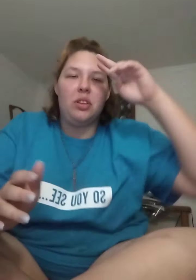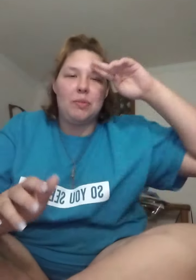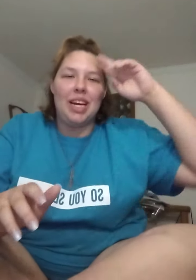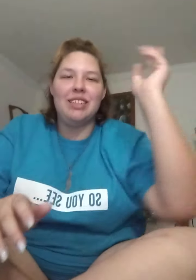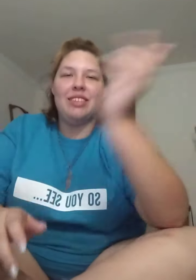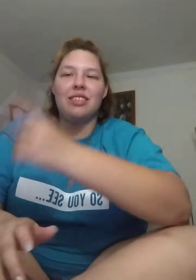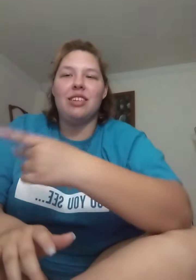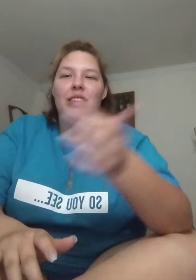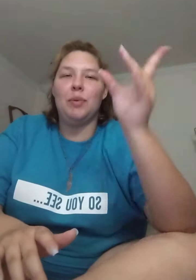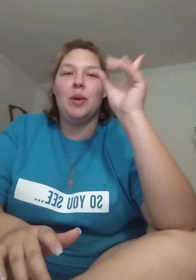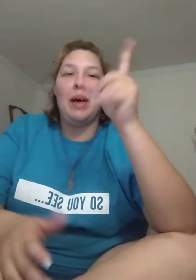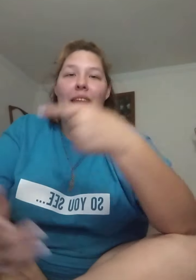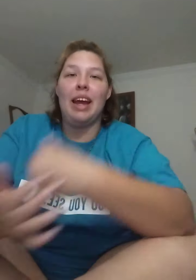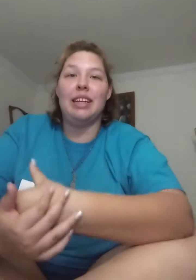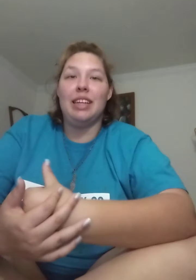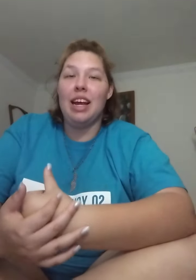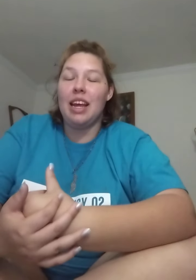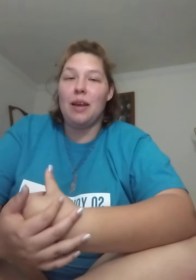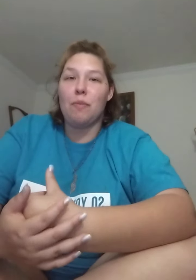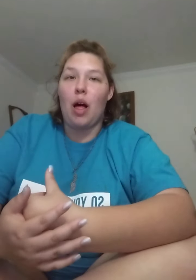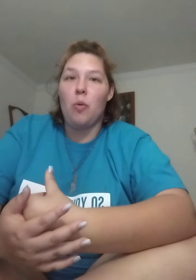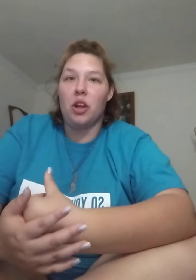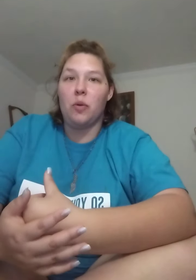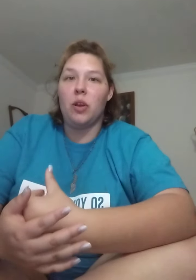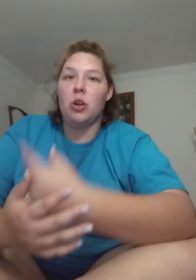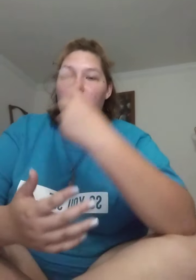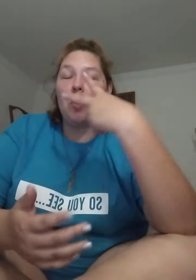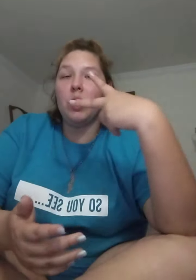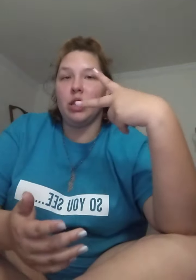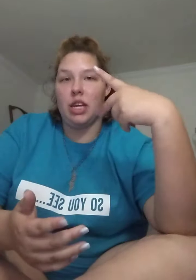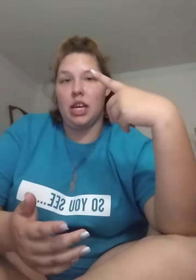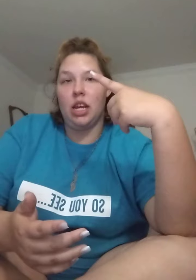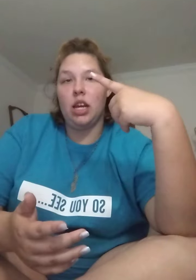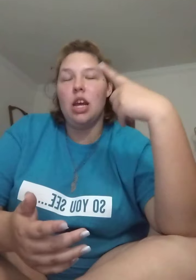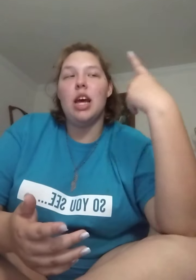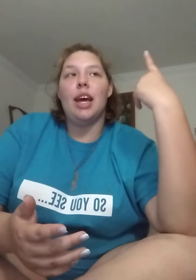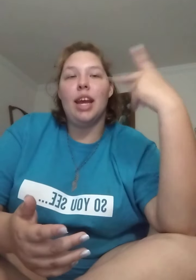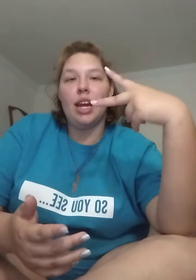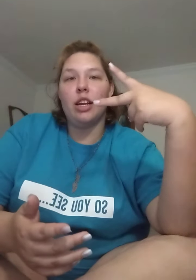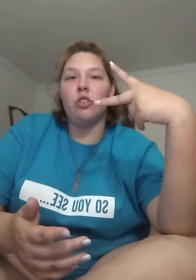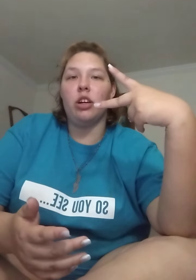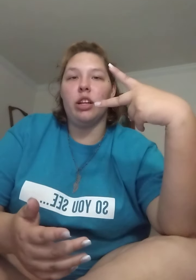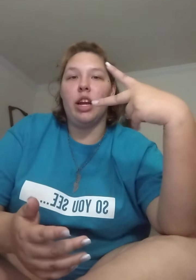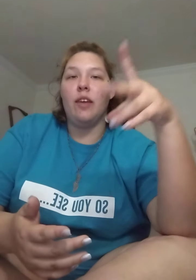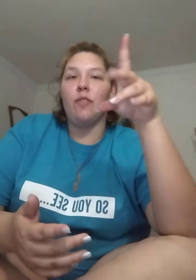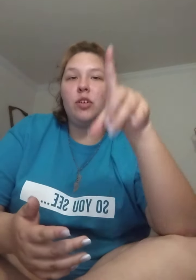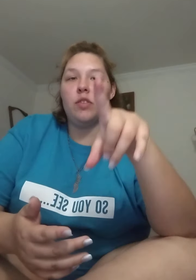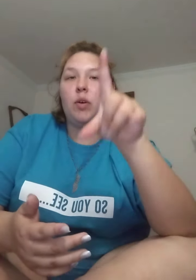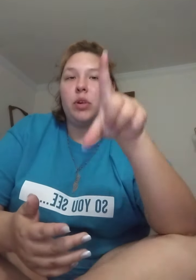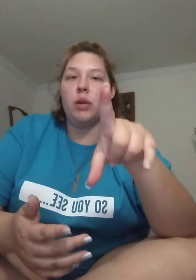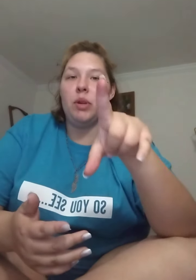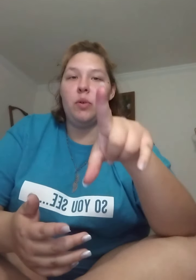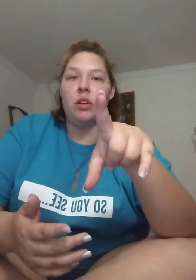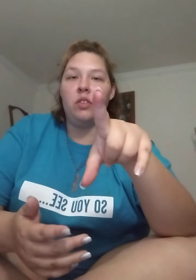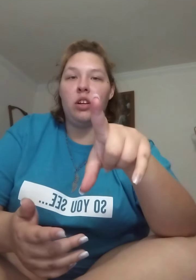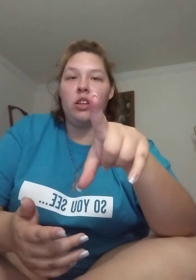What's up, guys? It's your girl Elizabeth, and today we are doing the quote of the day and the song of the day. First of all, we're going to be doing the song of the